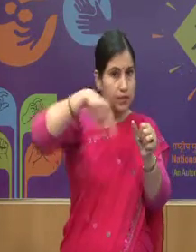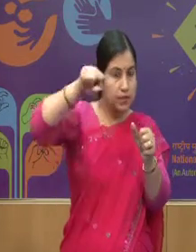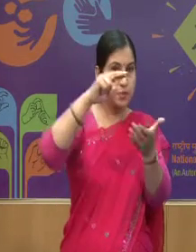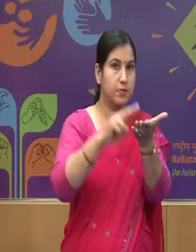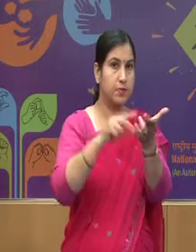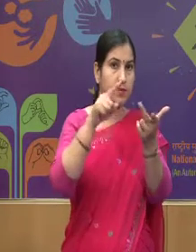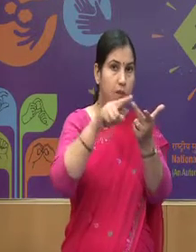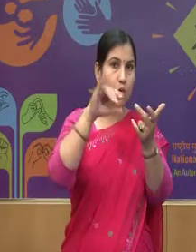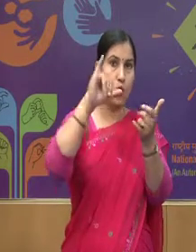signlanguage@nios.ac.in.